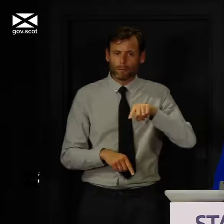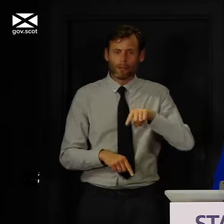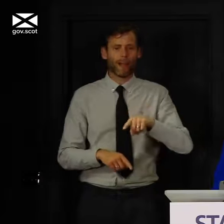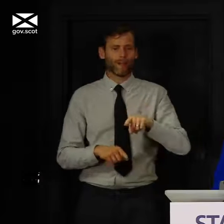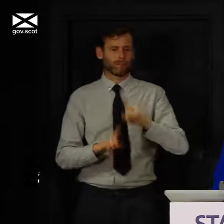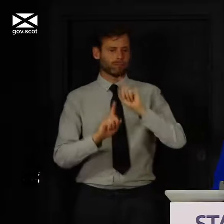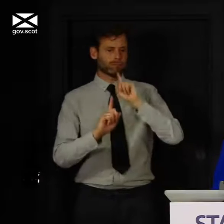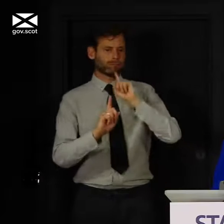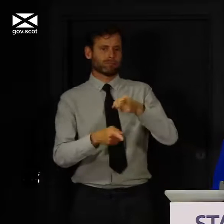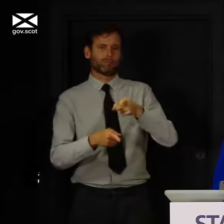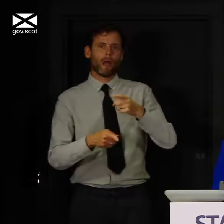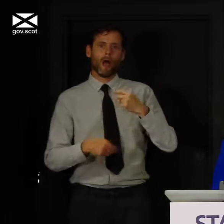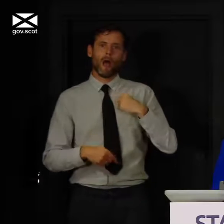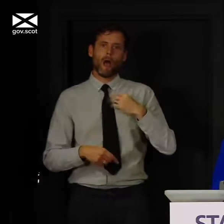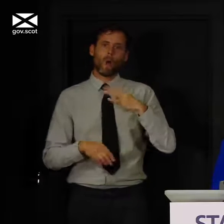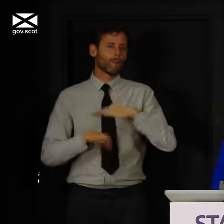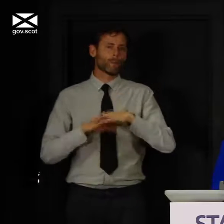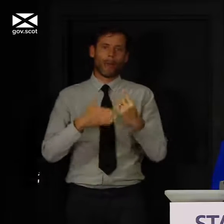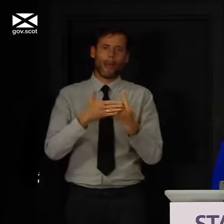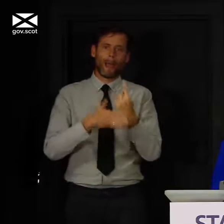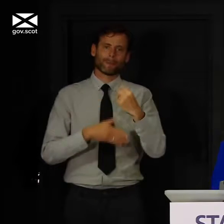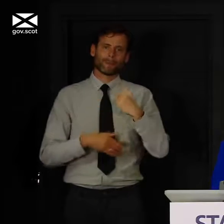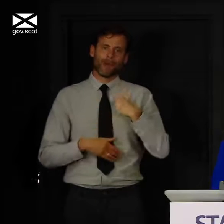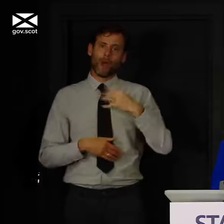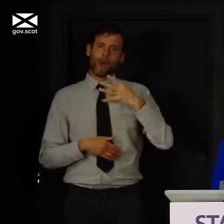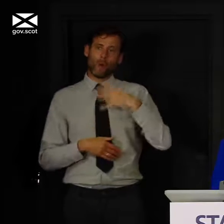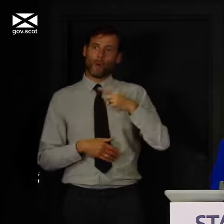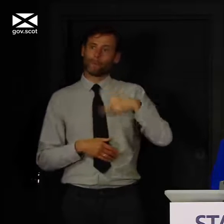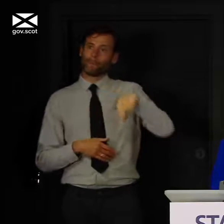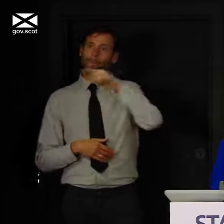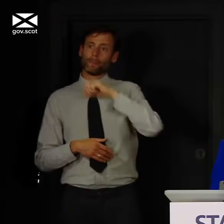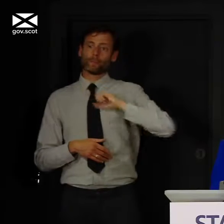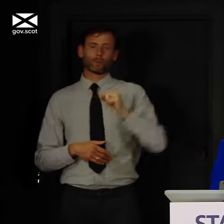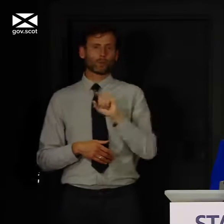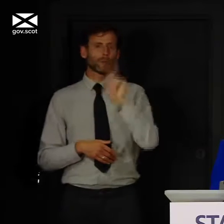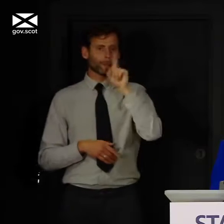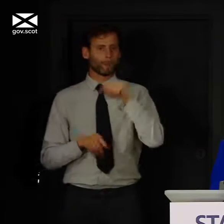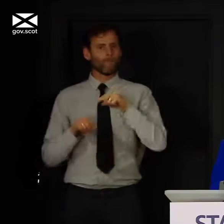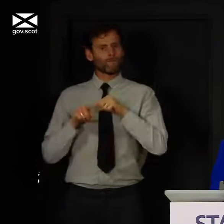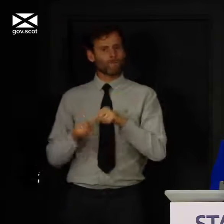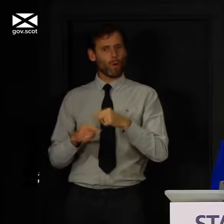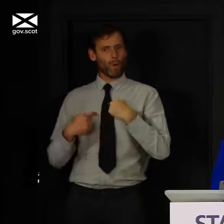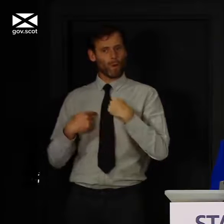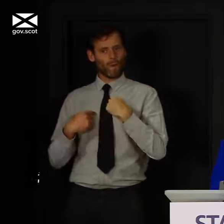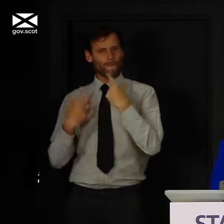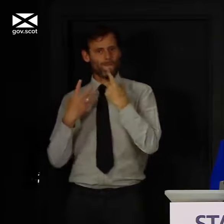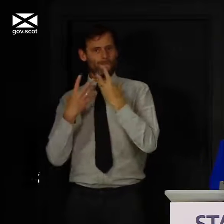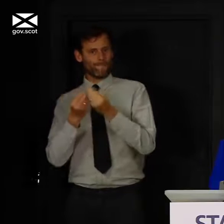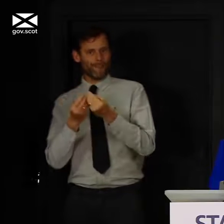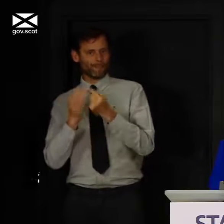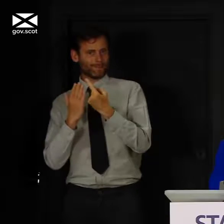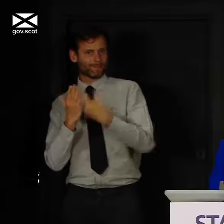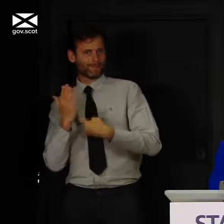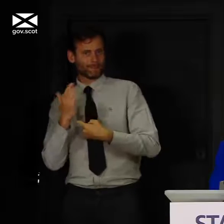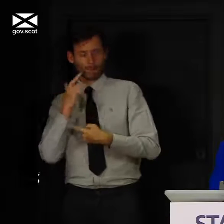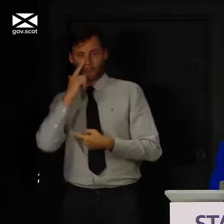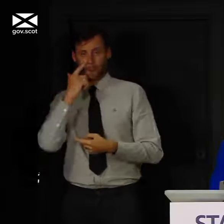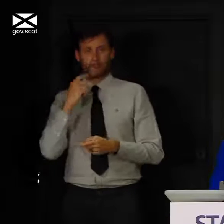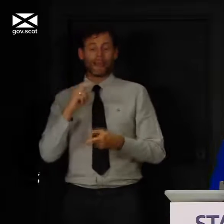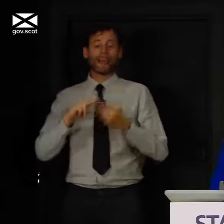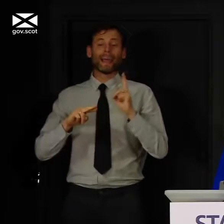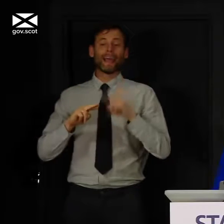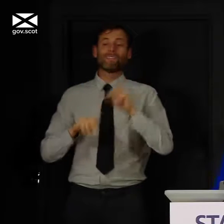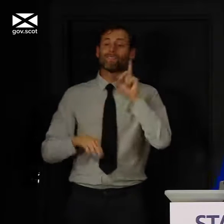I hope that the population of Scotland continue to abide by the restrictions that are in place. But those other matters will